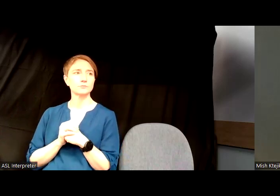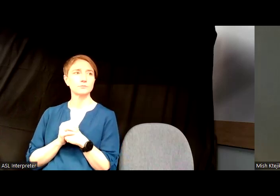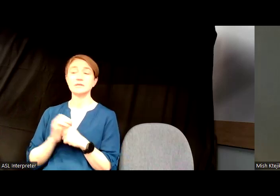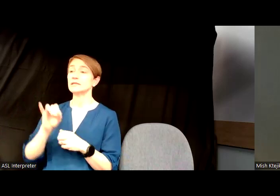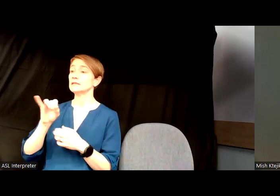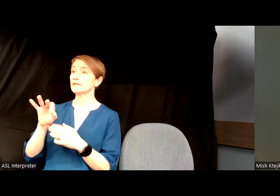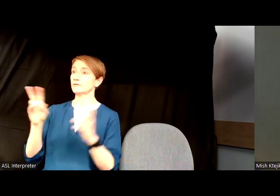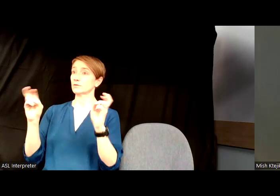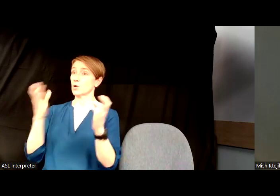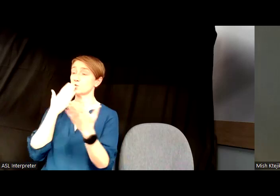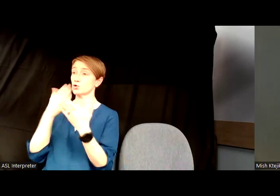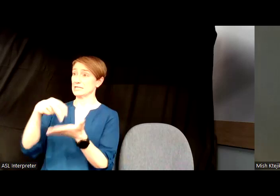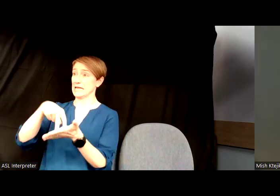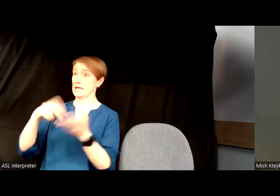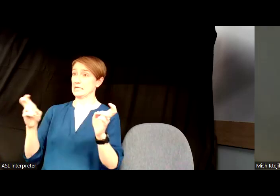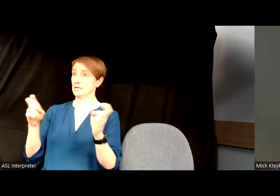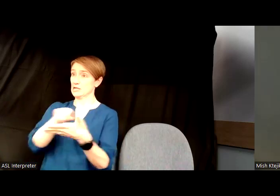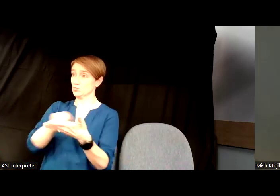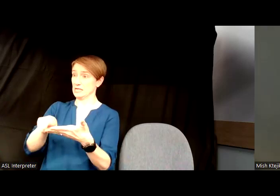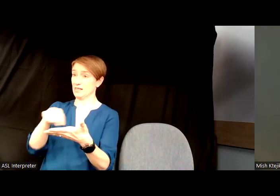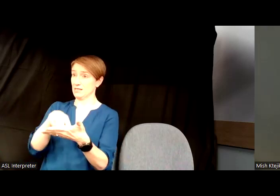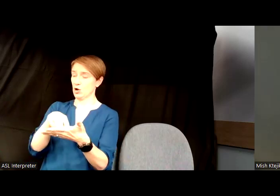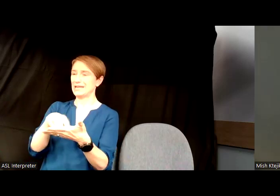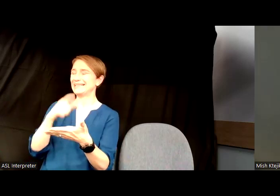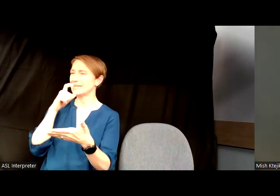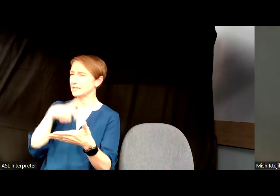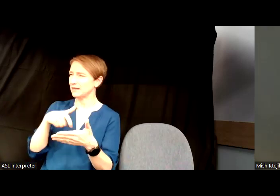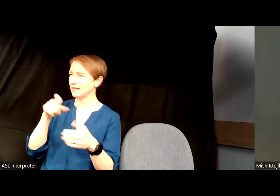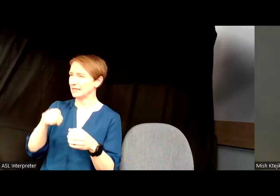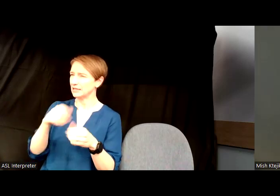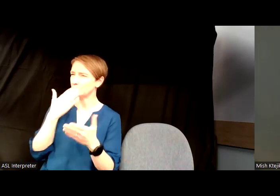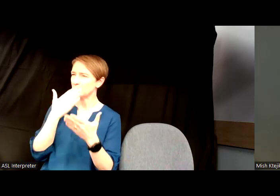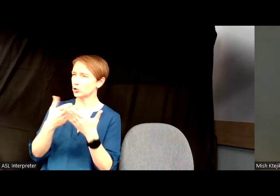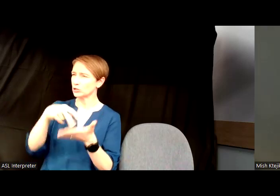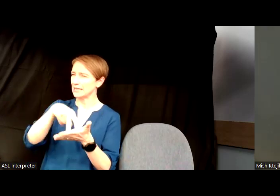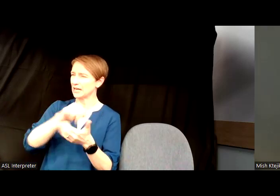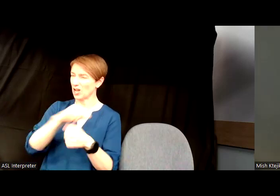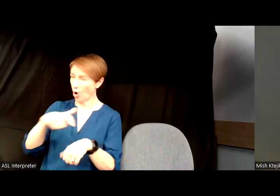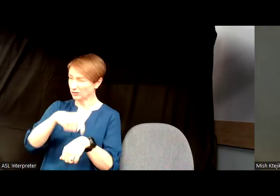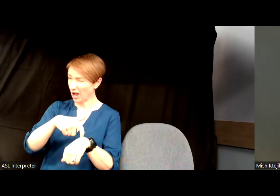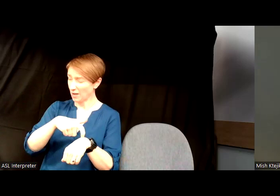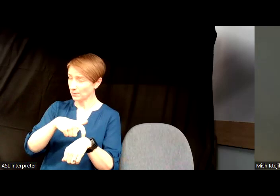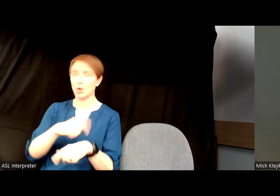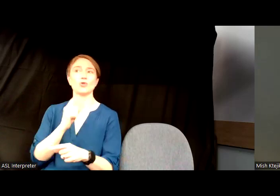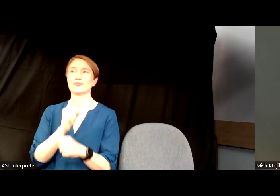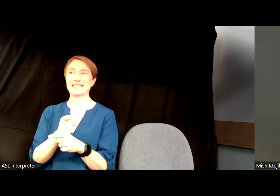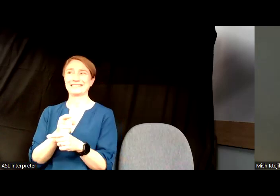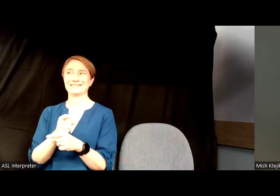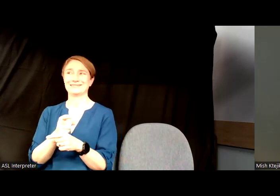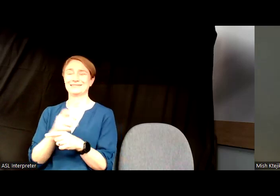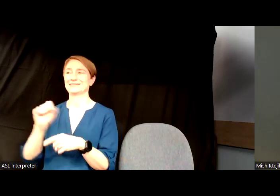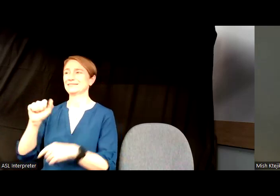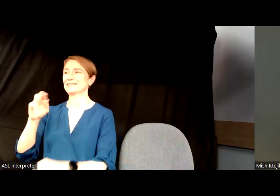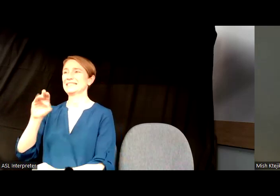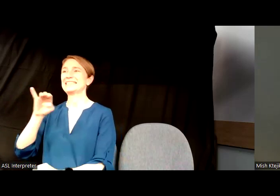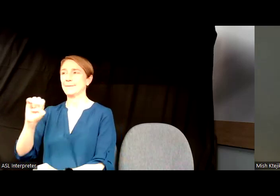If good standing is written in there, that doesn't mean that they need to be in good standing at all time they hold this license. Correct, that's this, Sammy,